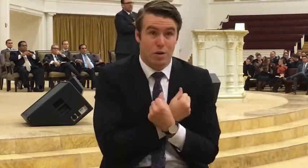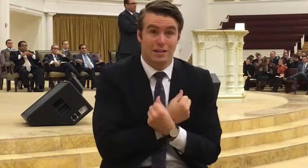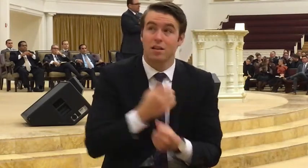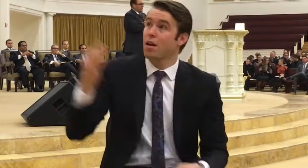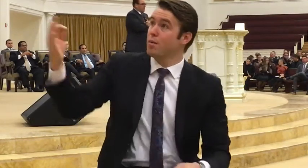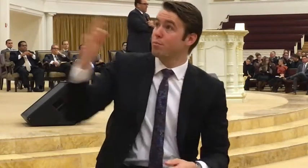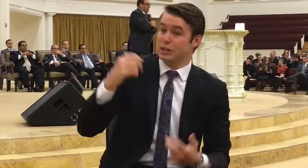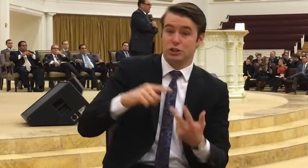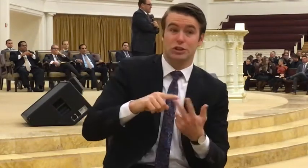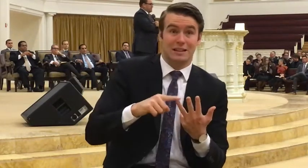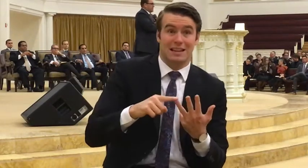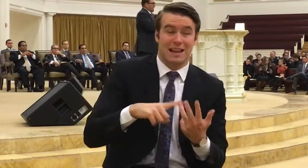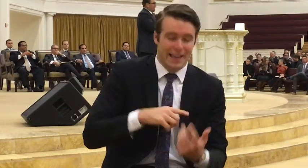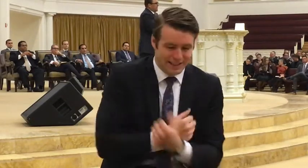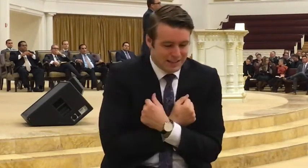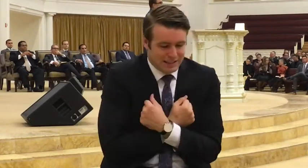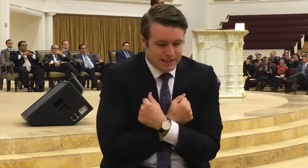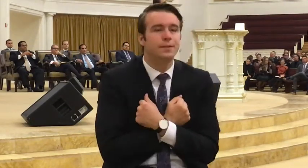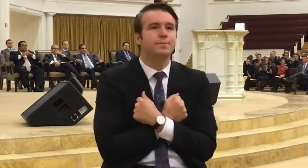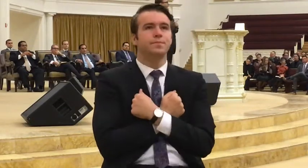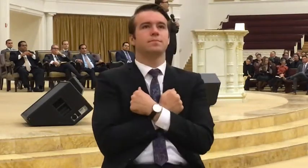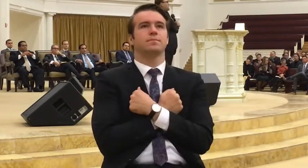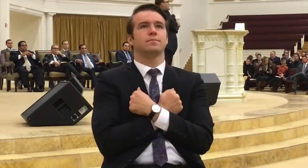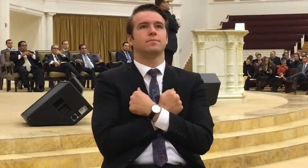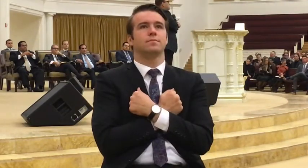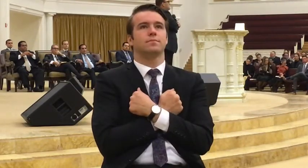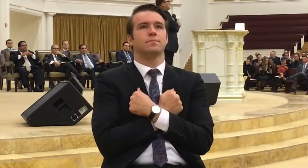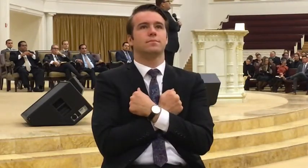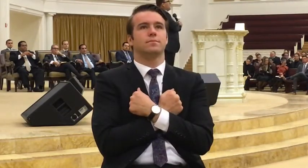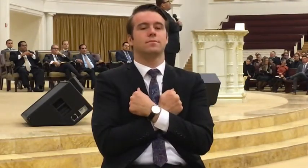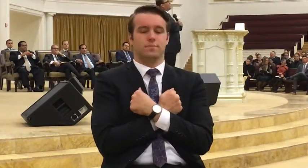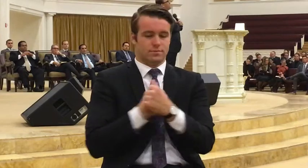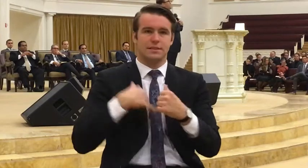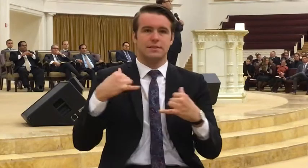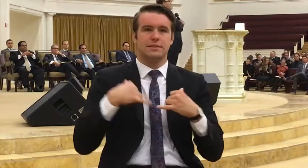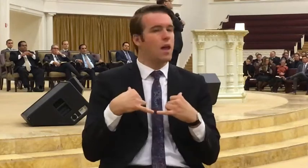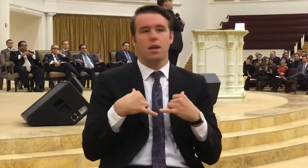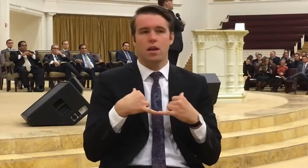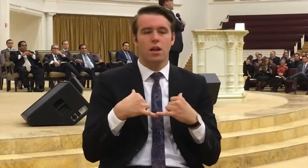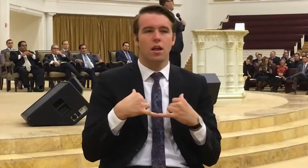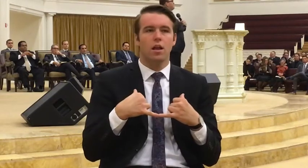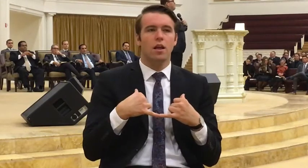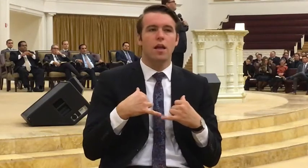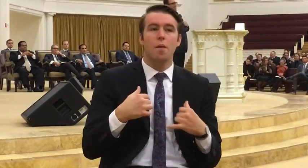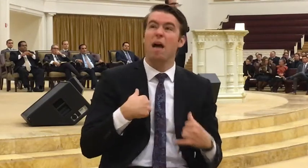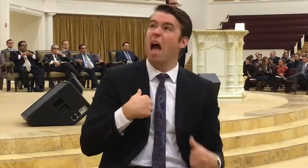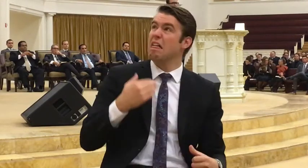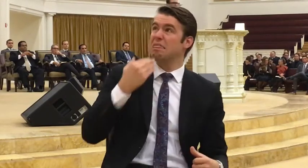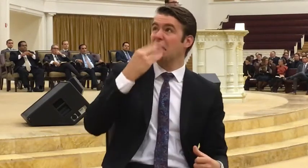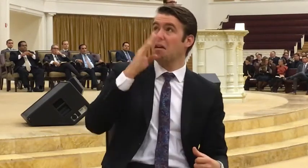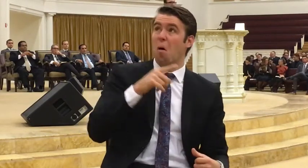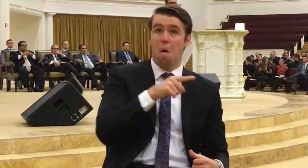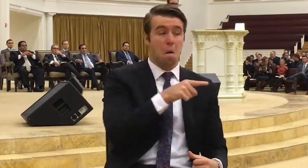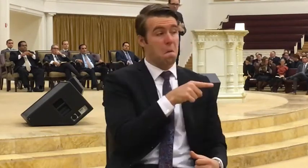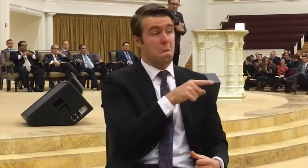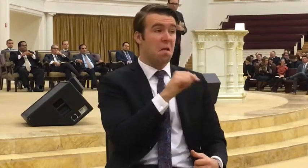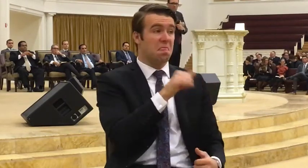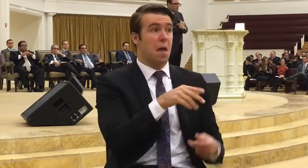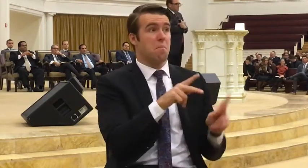ourselves in some elite holier than thou. Look, I thank thee, God, that I'm not like that heathen